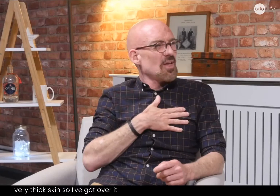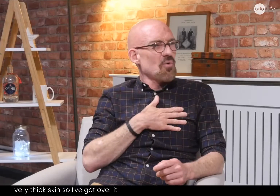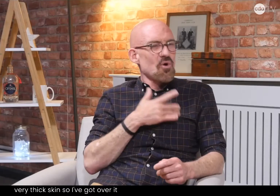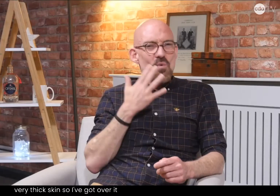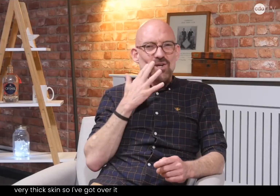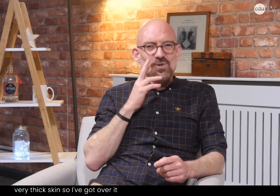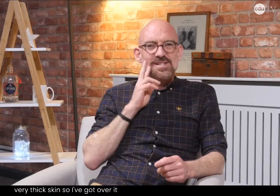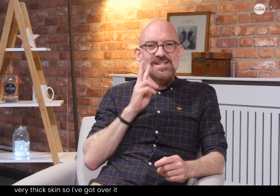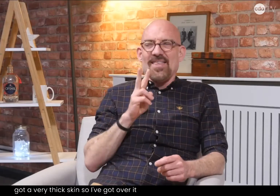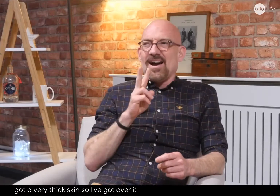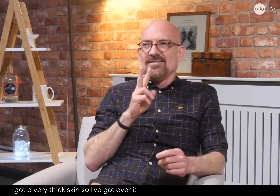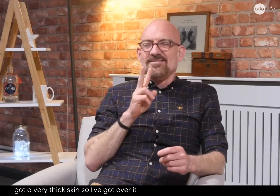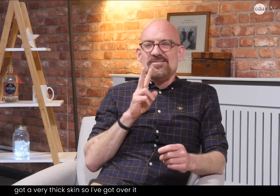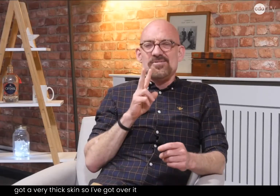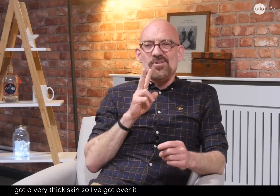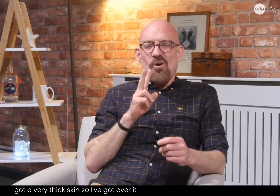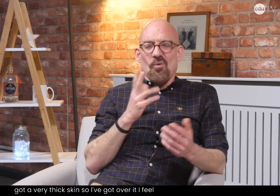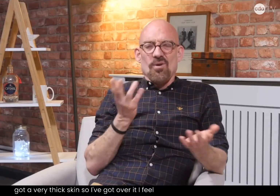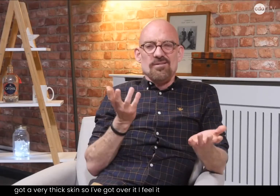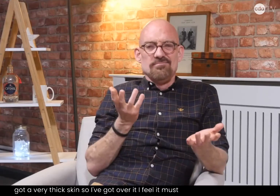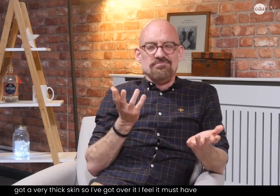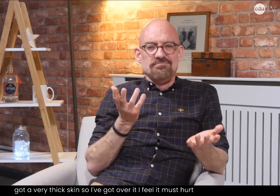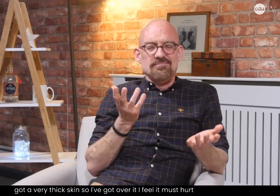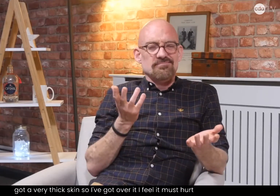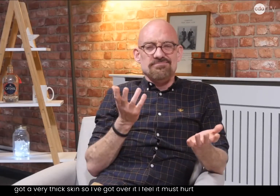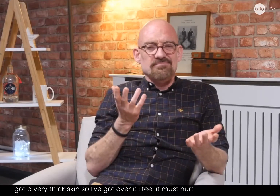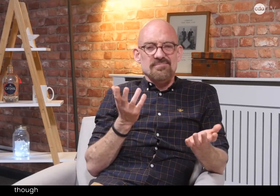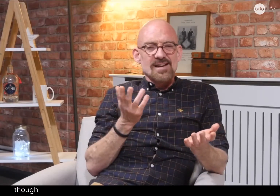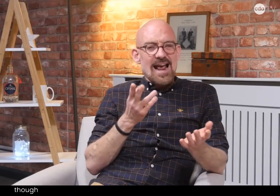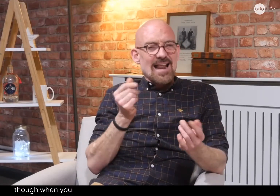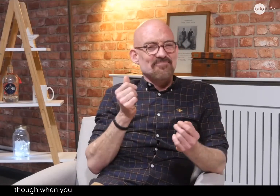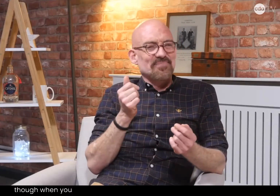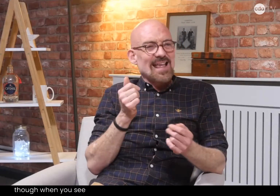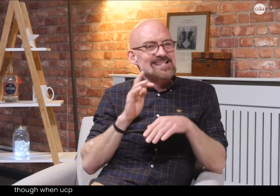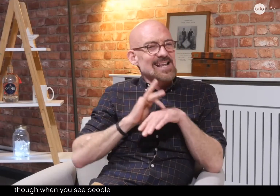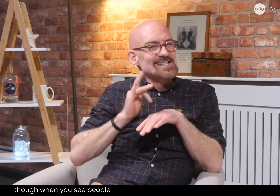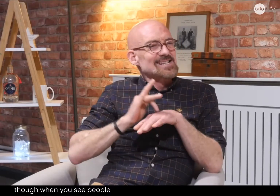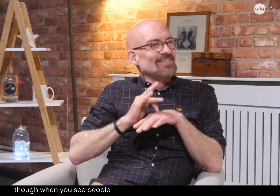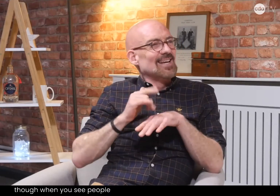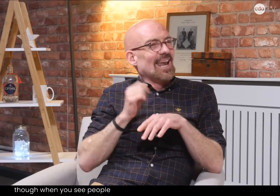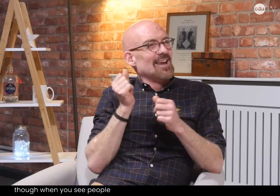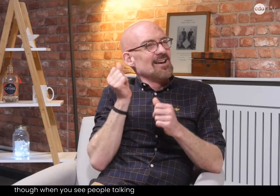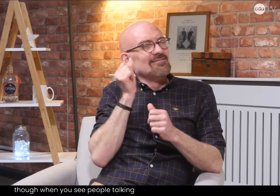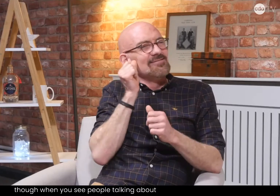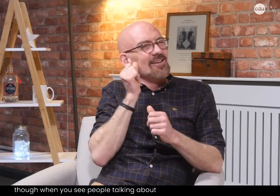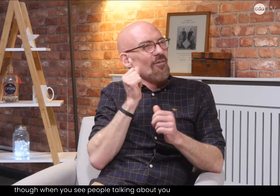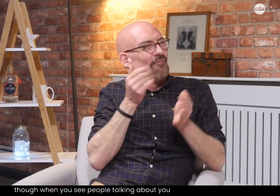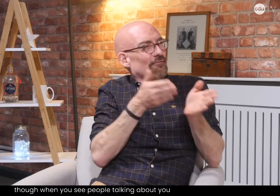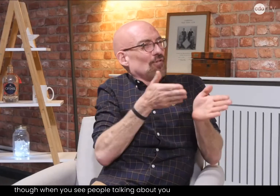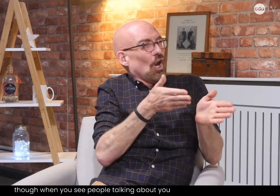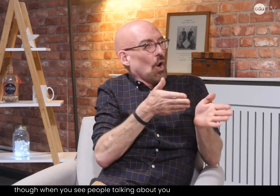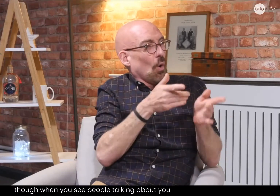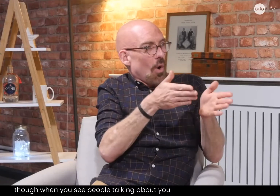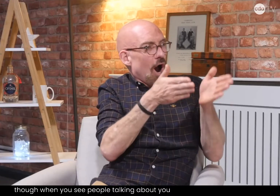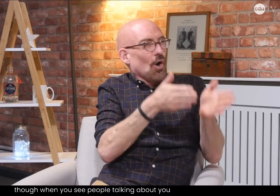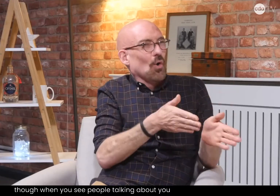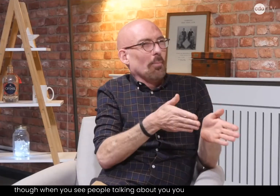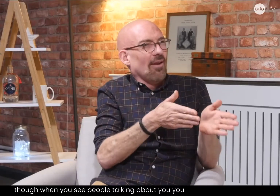I feel it must hurt though, when you see people talking about you. You know, it's so